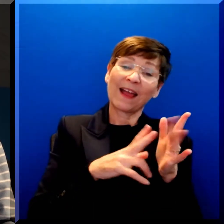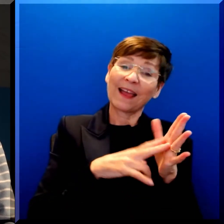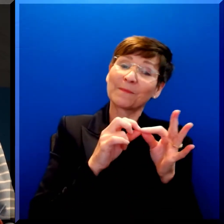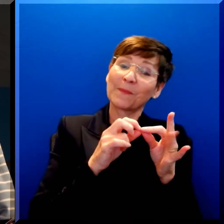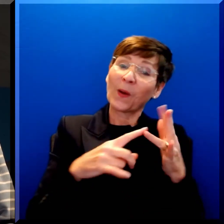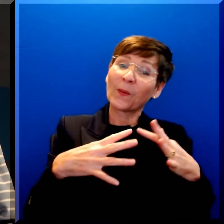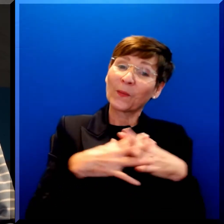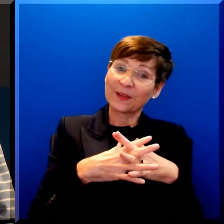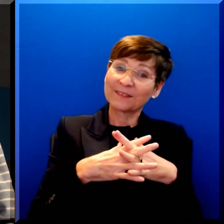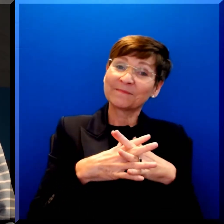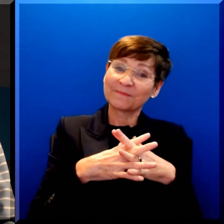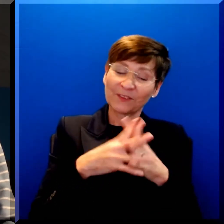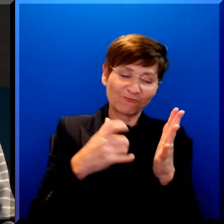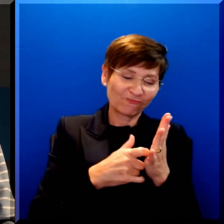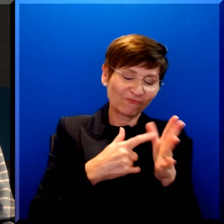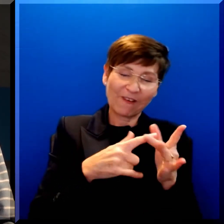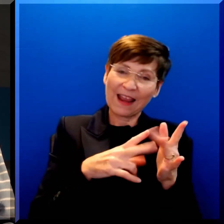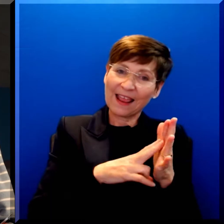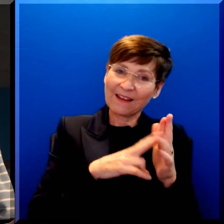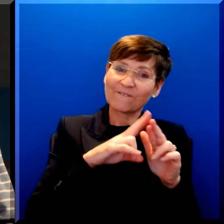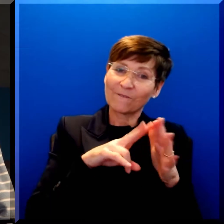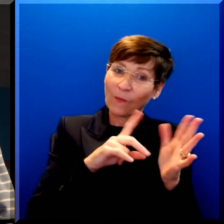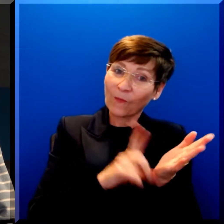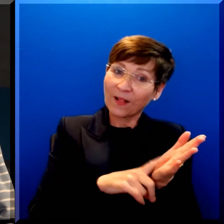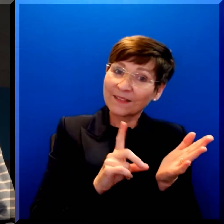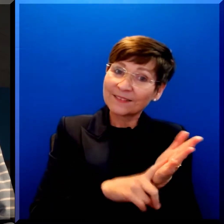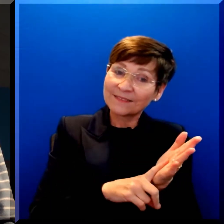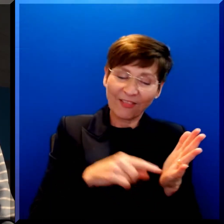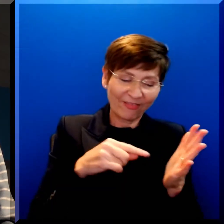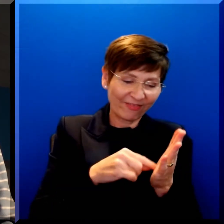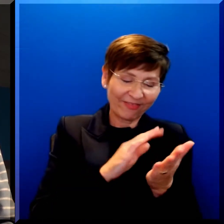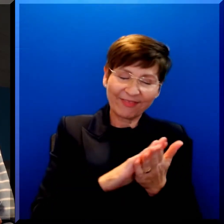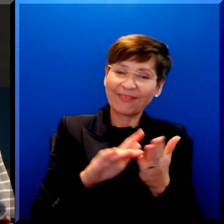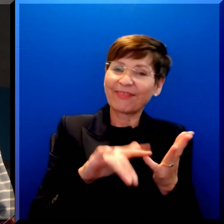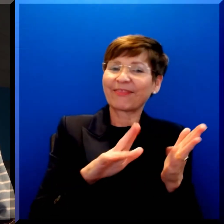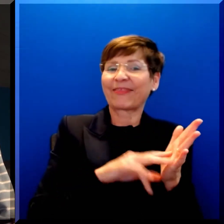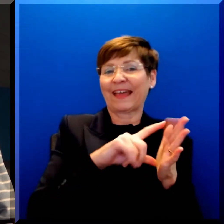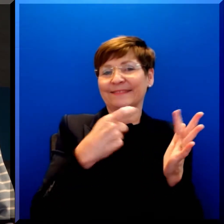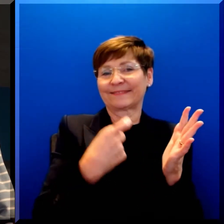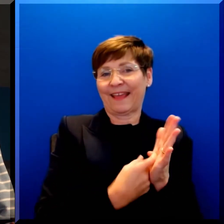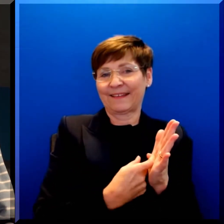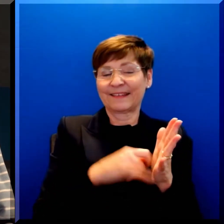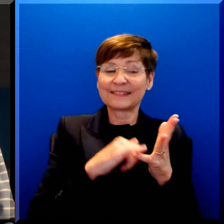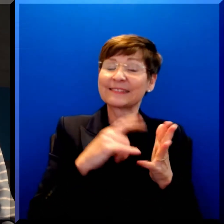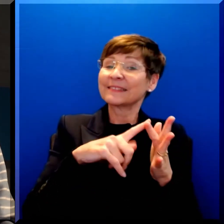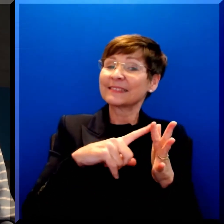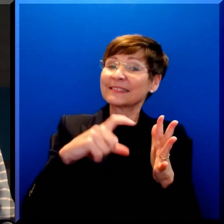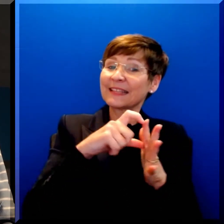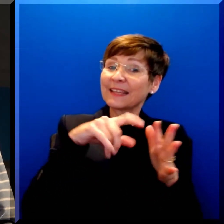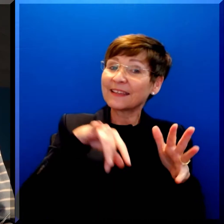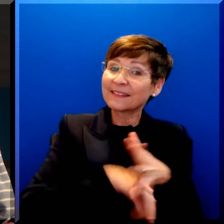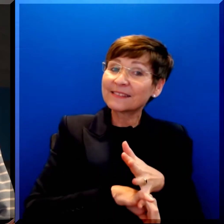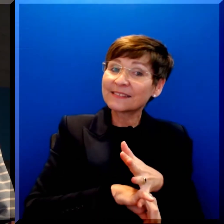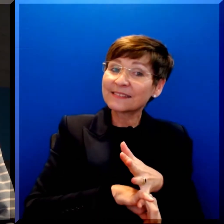rainbow, rainfall, thunder, seeds,